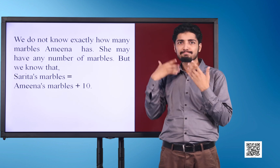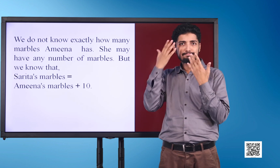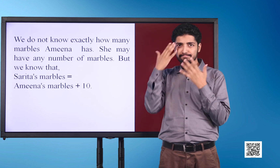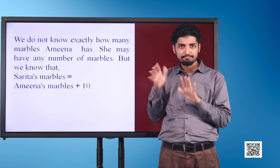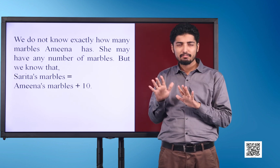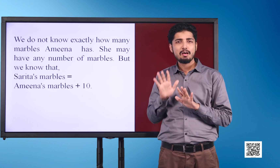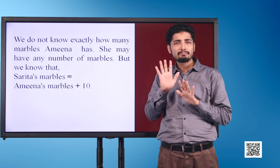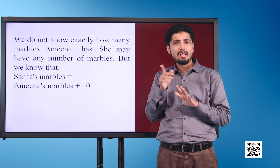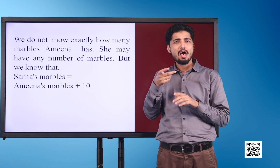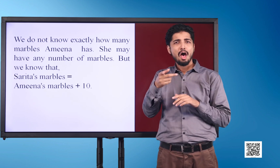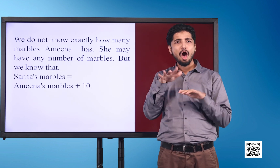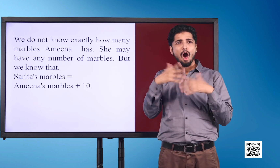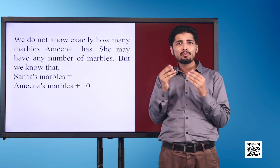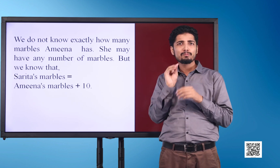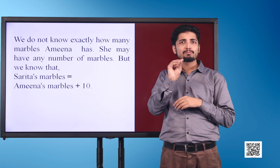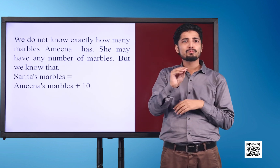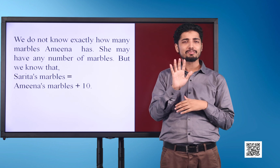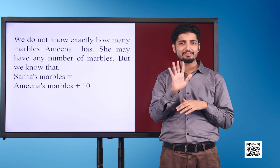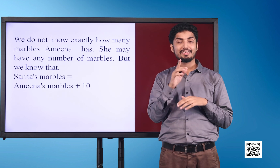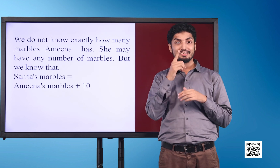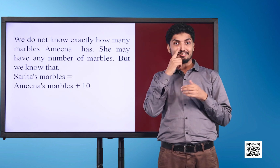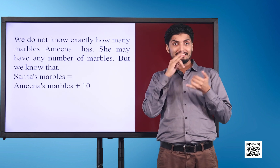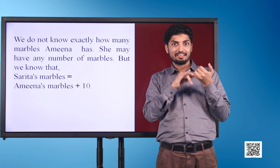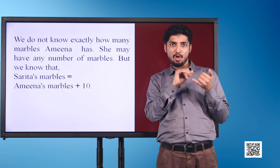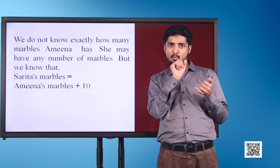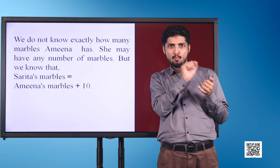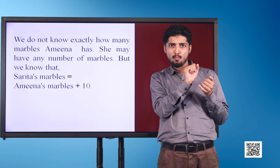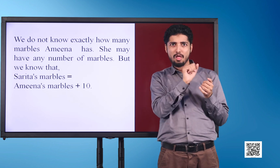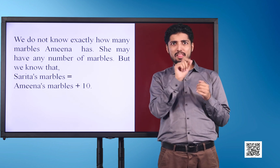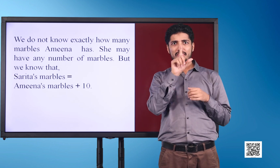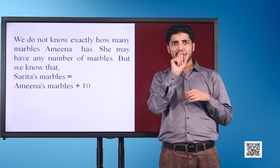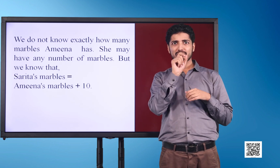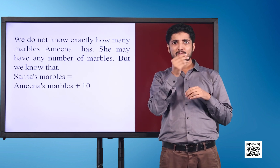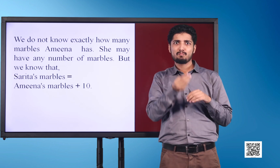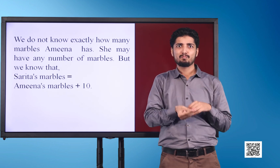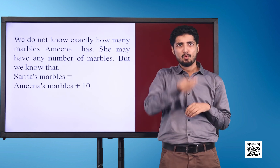that Sarita's marbles is equal to Amina's marbles plus 10.